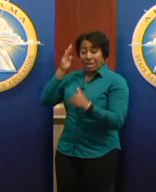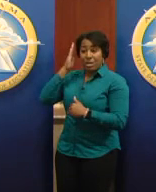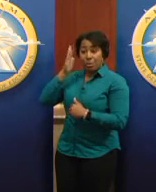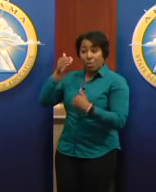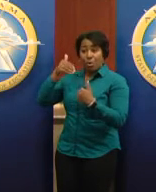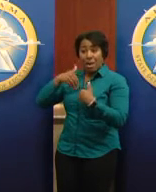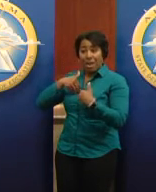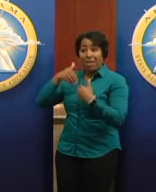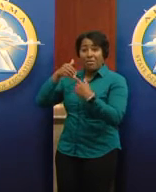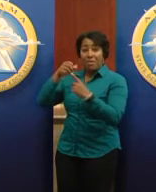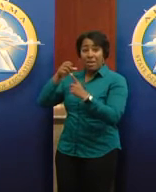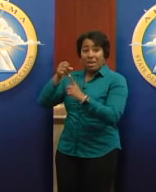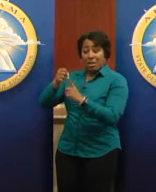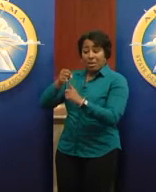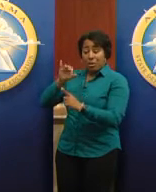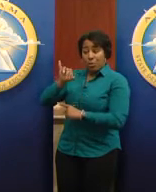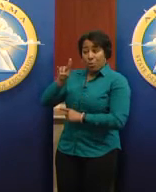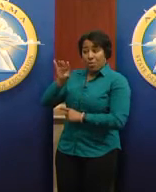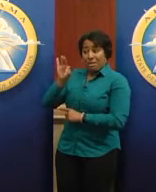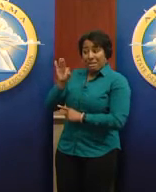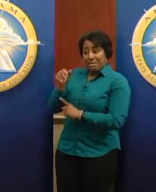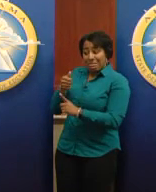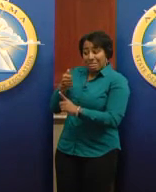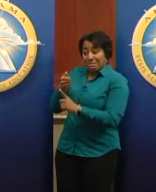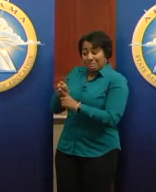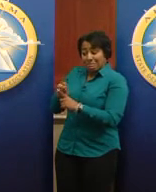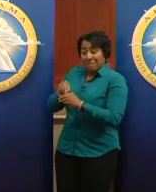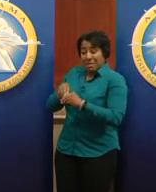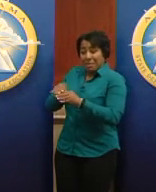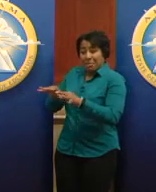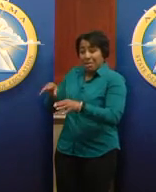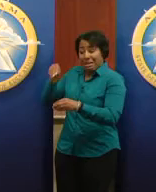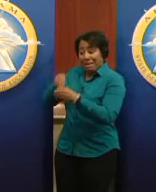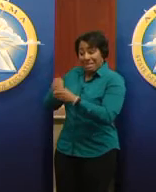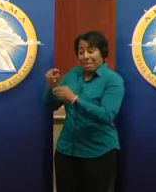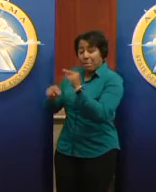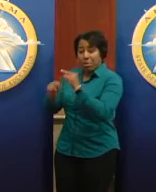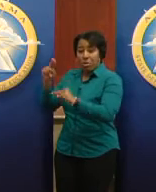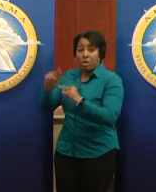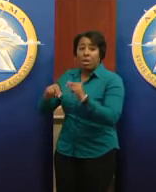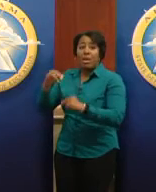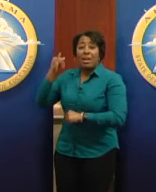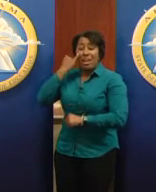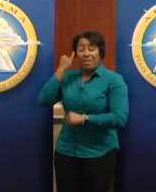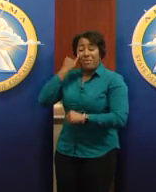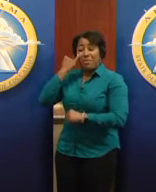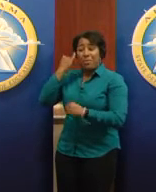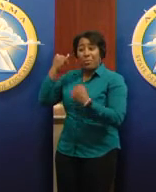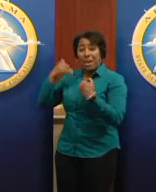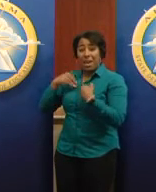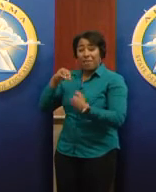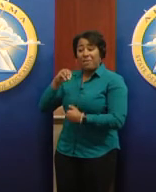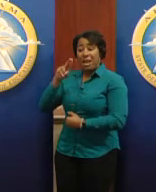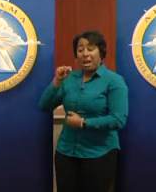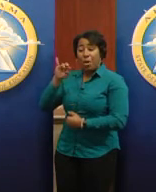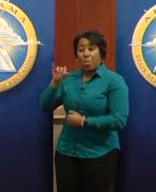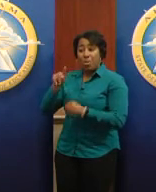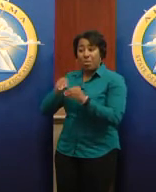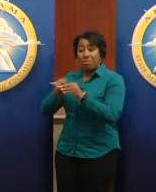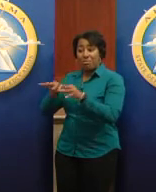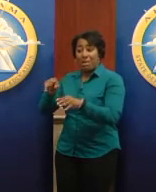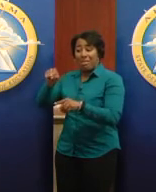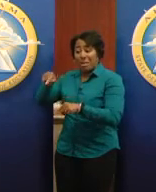the building? And what would be the protocol for notifying parents if there's a case or outbreak in their school?